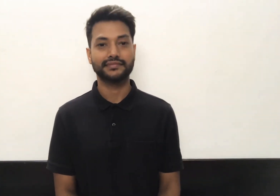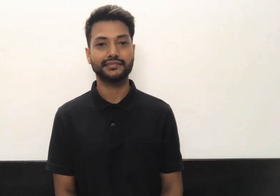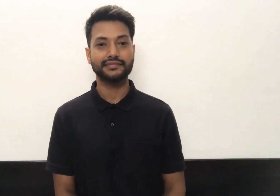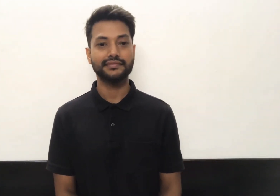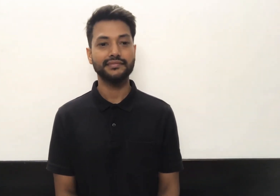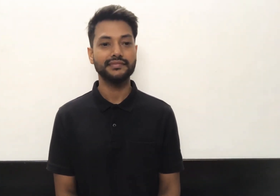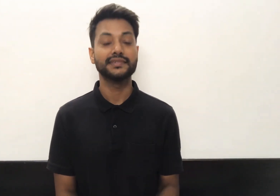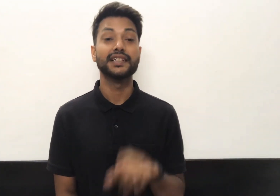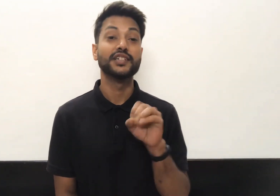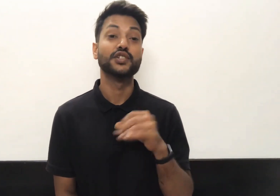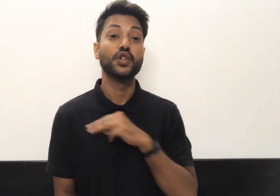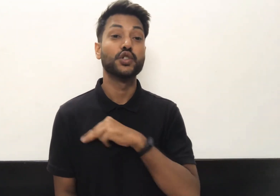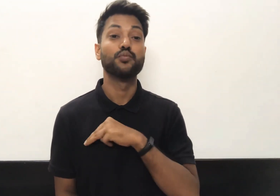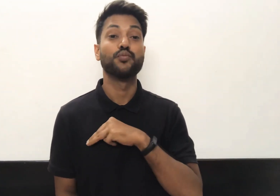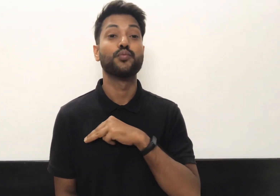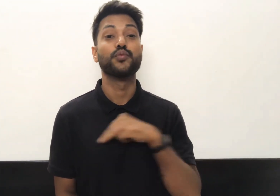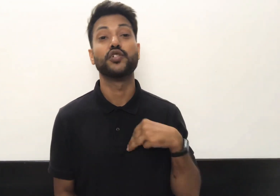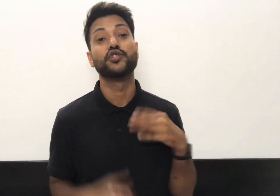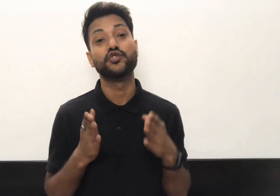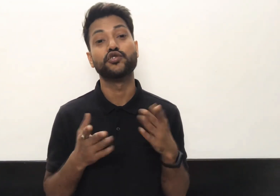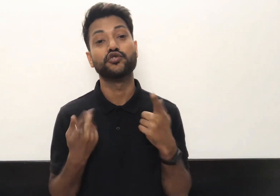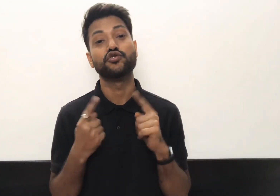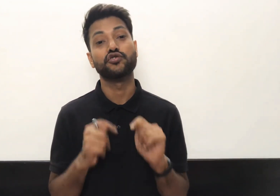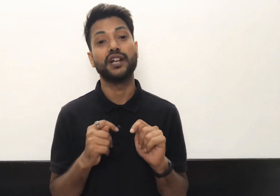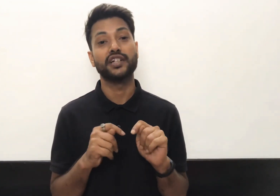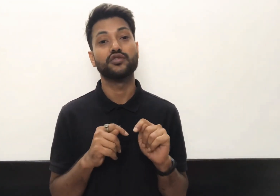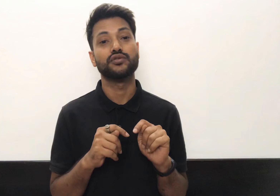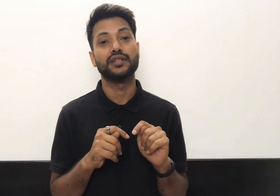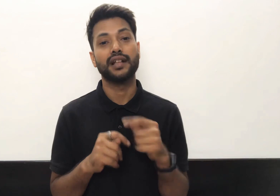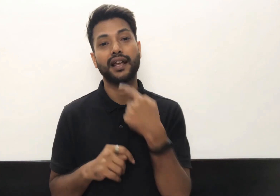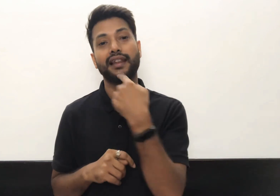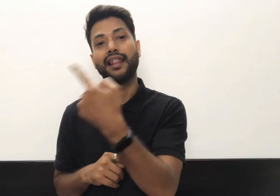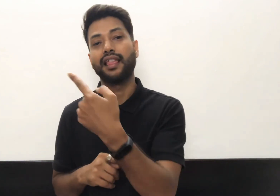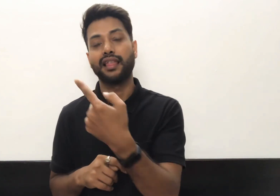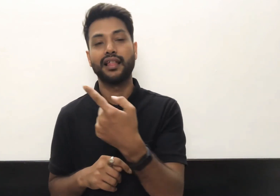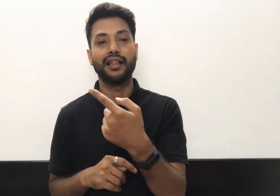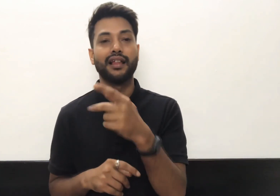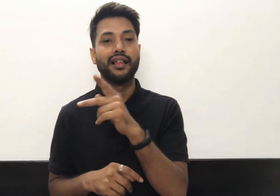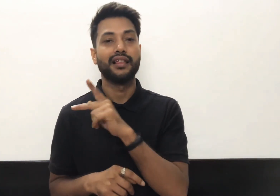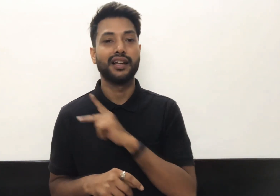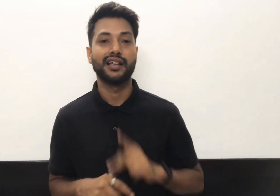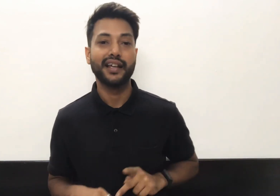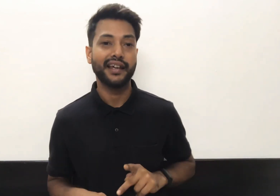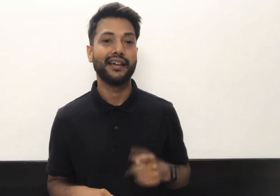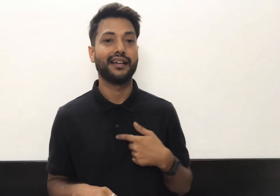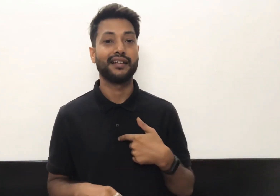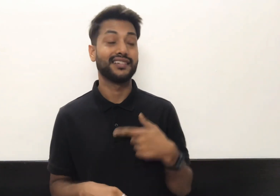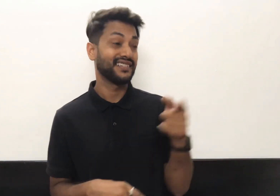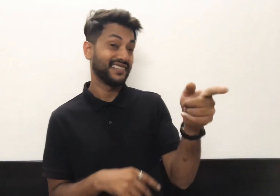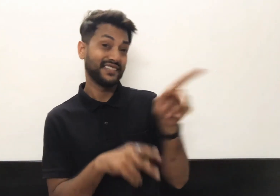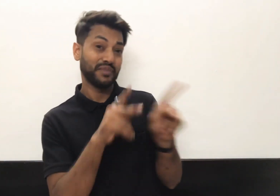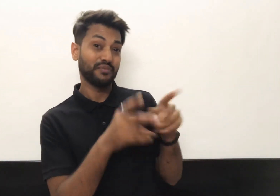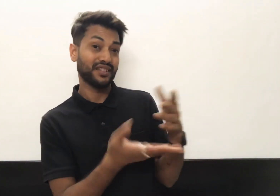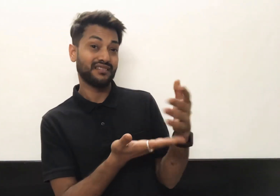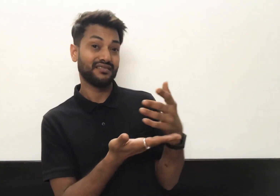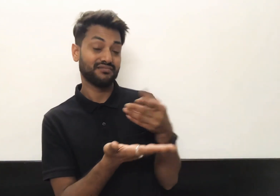So the ministers tried to poke the king. These guys take money from us, they're not listening to us, like this, they're